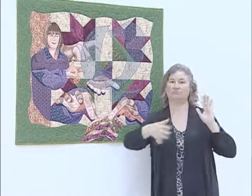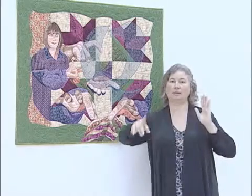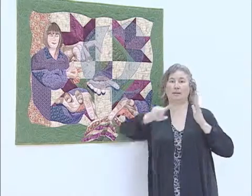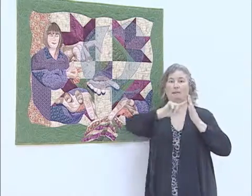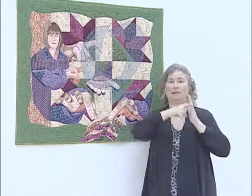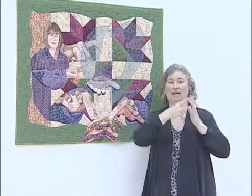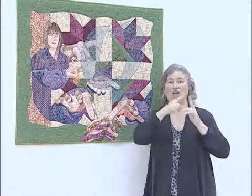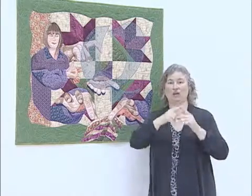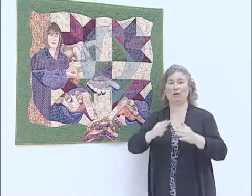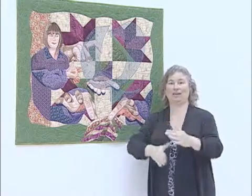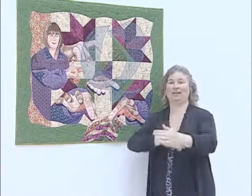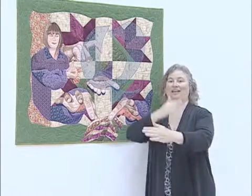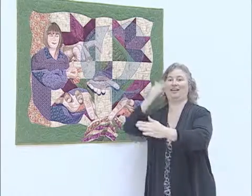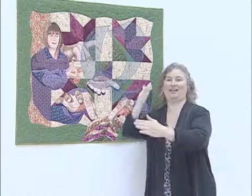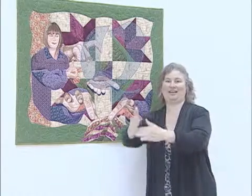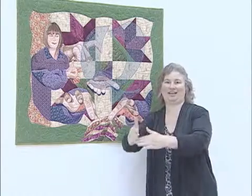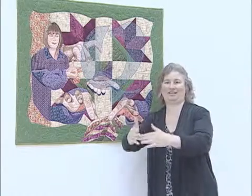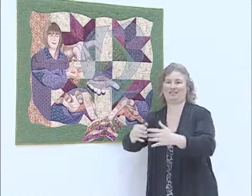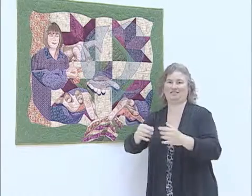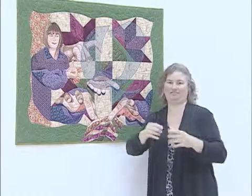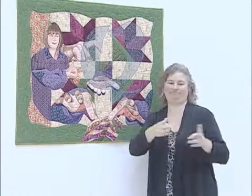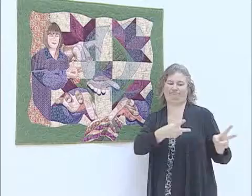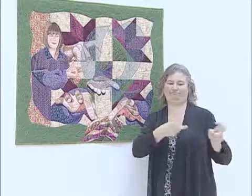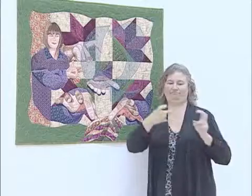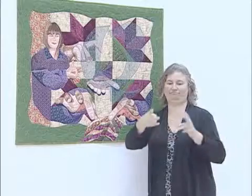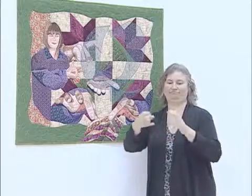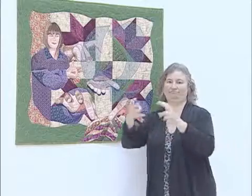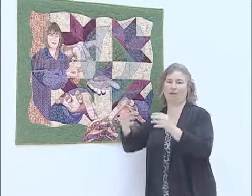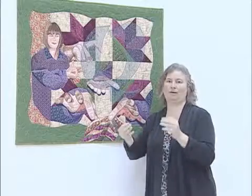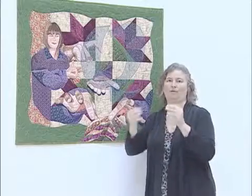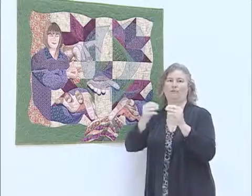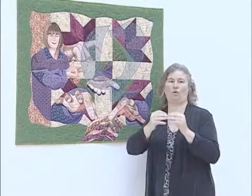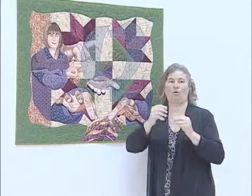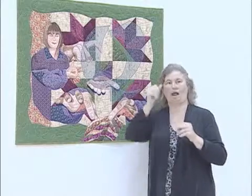It starts realistic, and then it ends in a more abstract format.